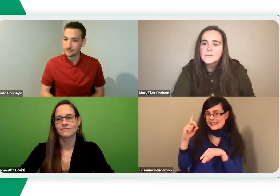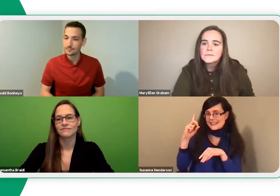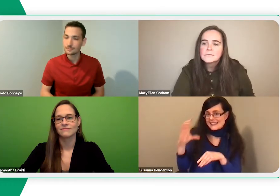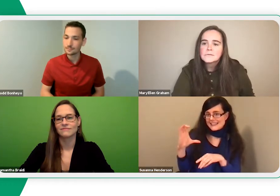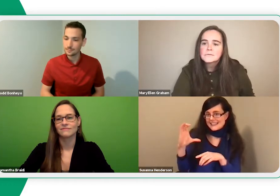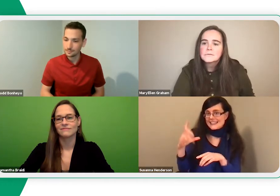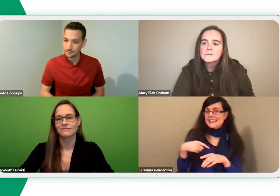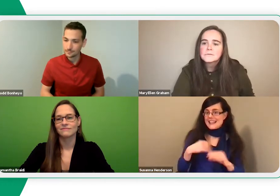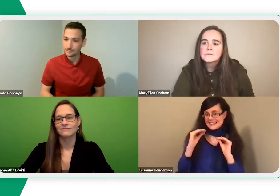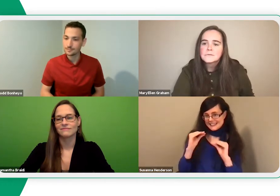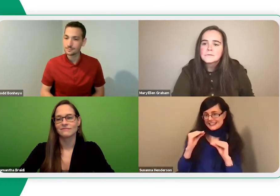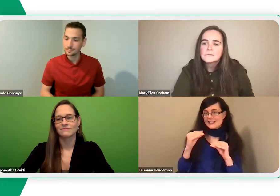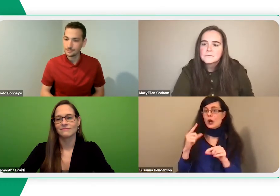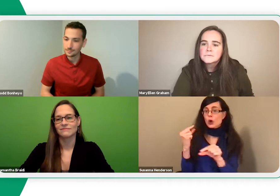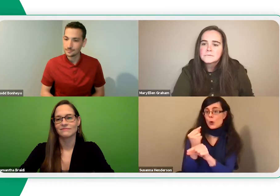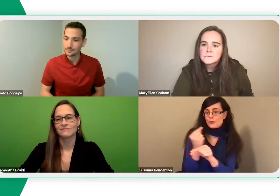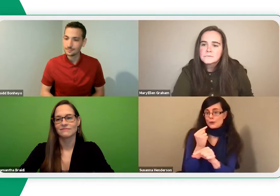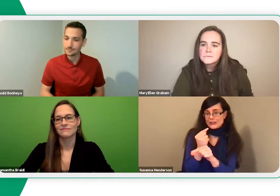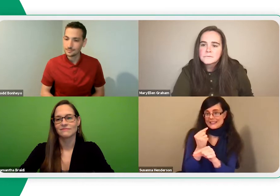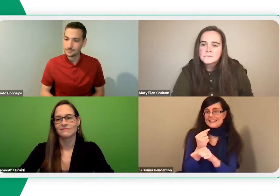at MSSD in Washington, DC.